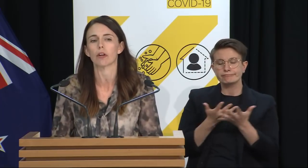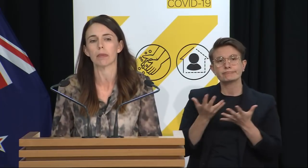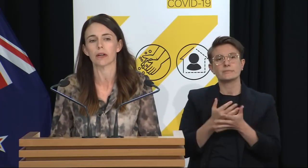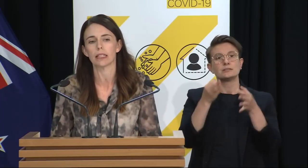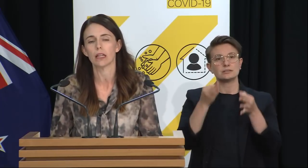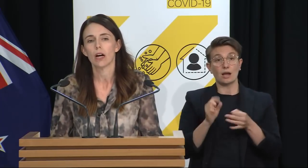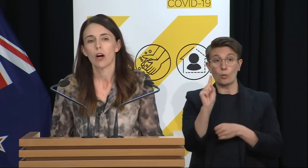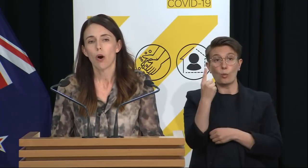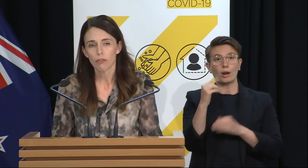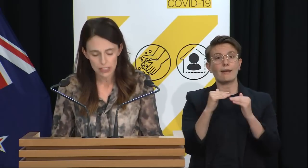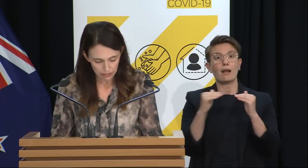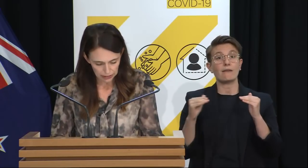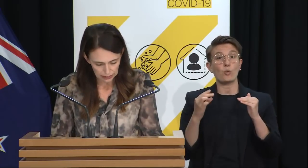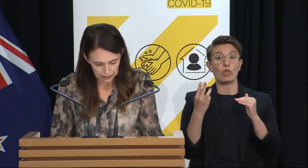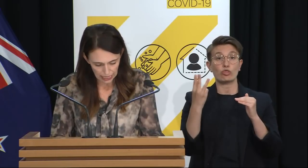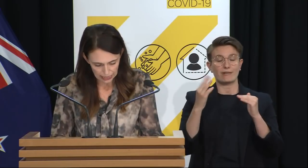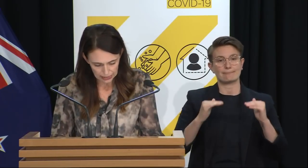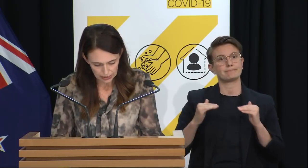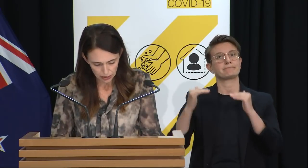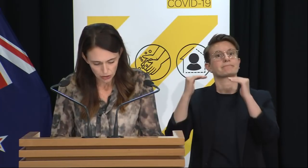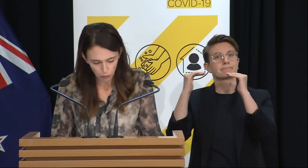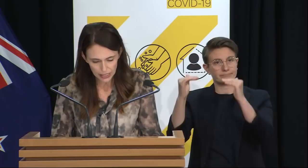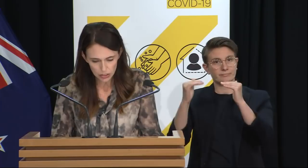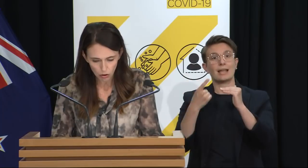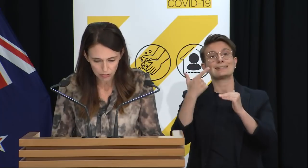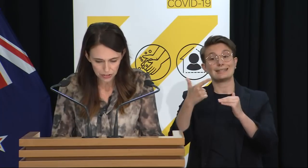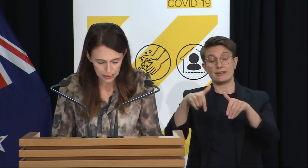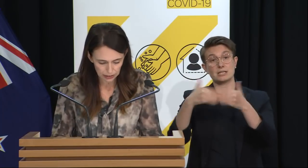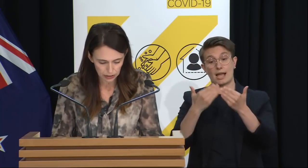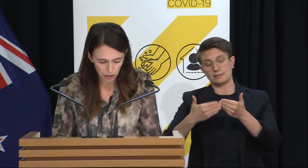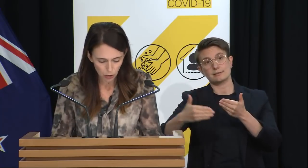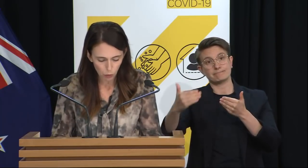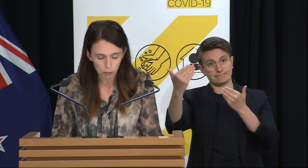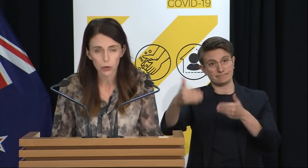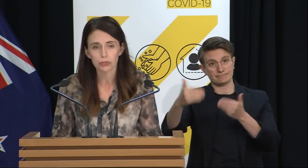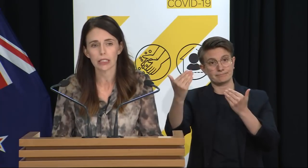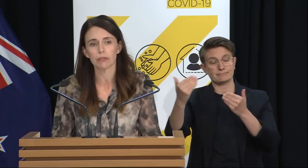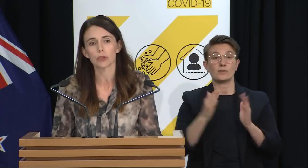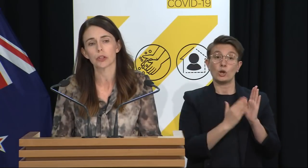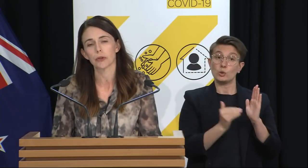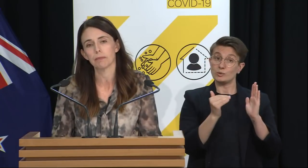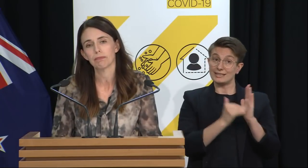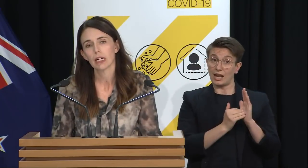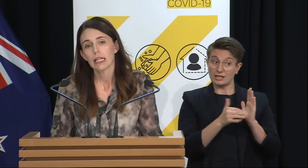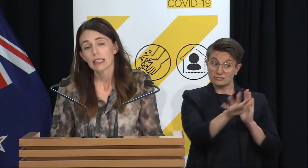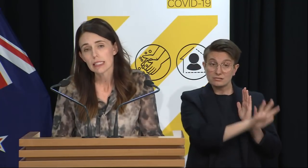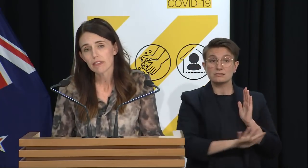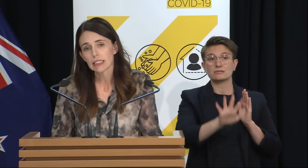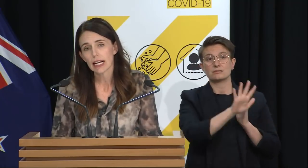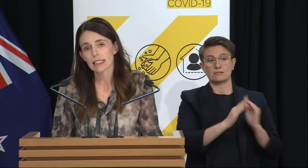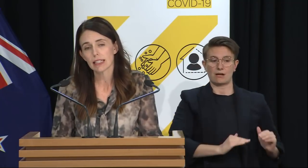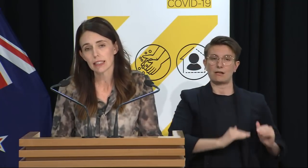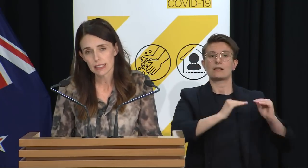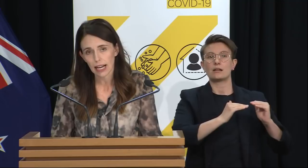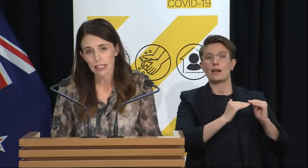3 for a period of 7 days. The rest of New Zealand will move to Level 2. The